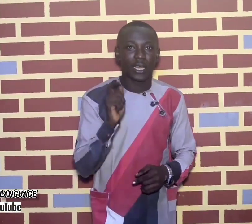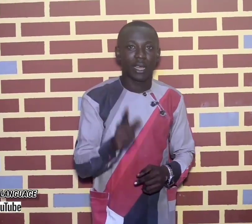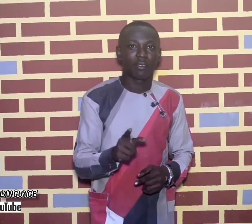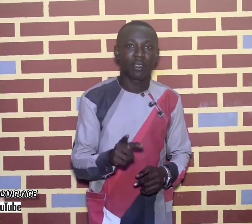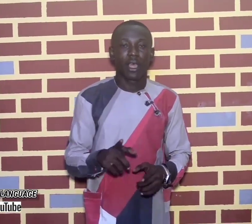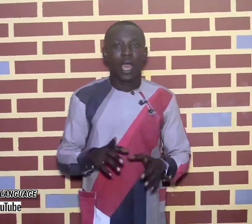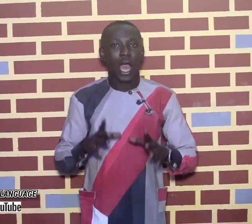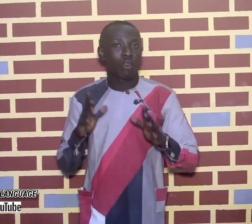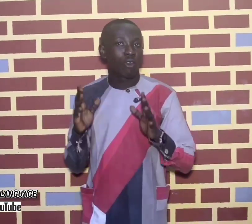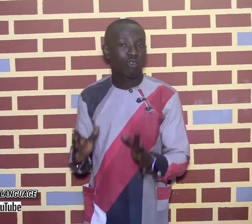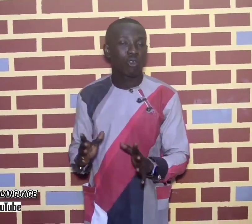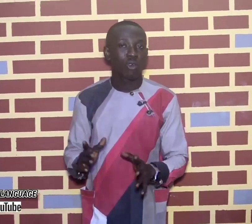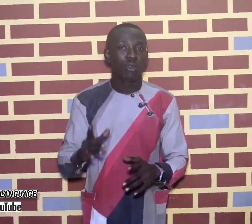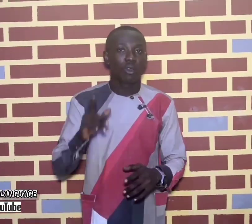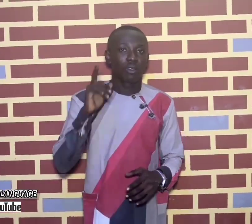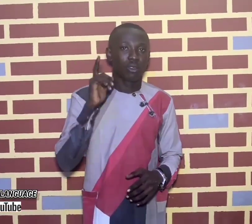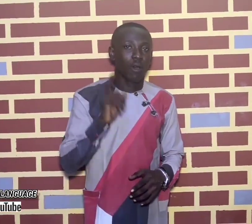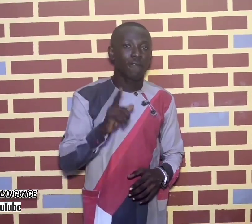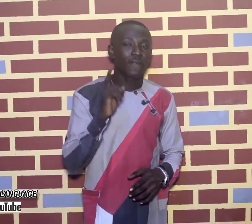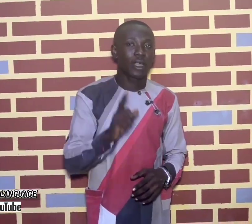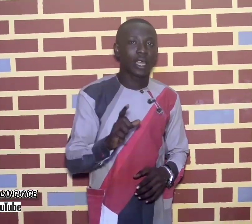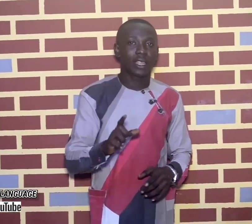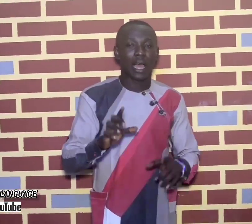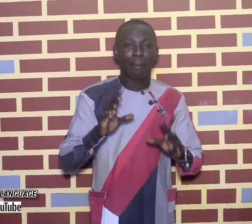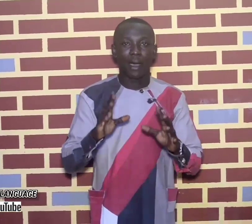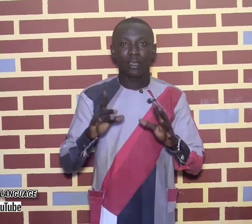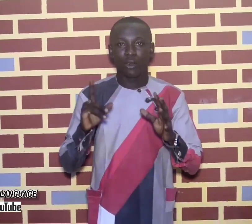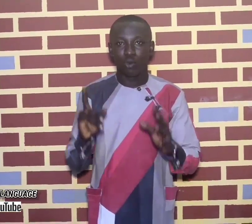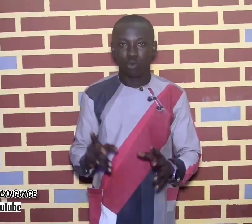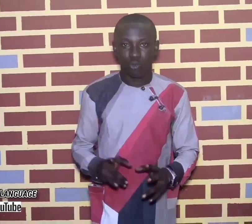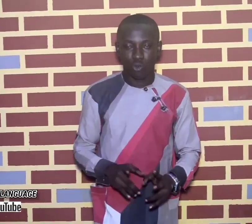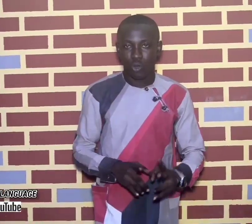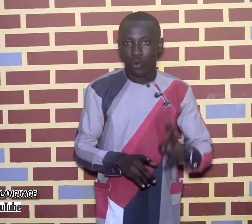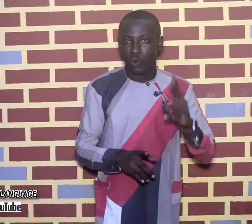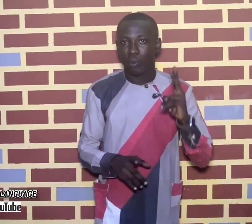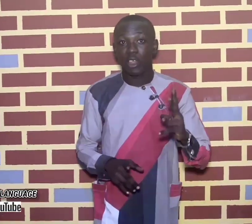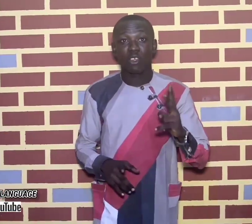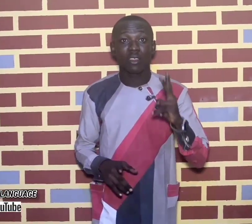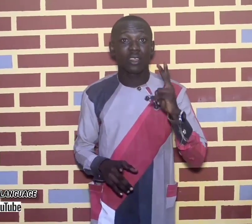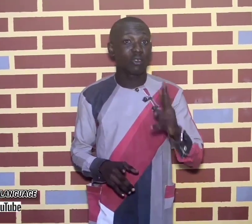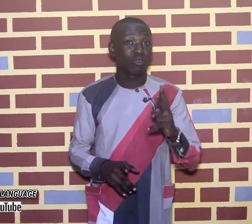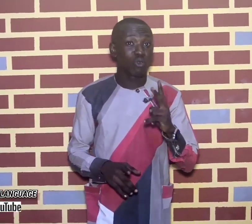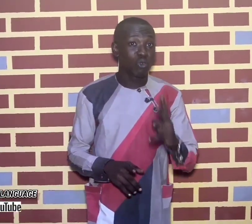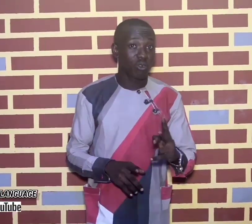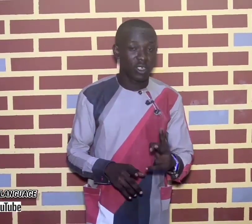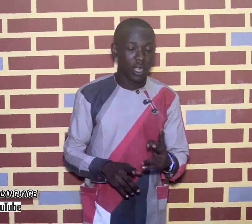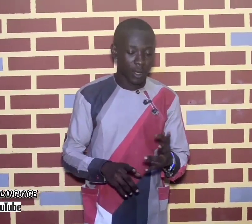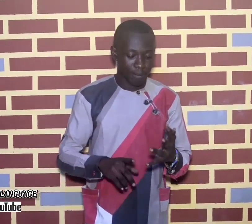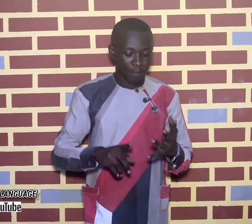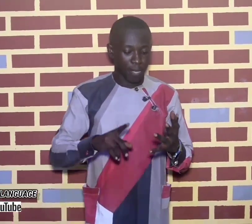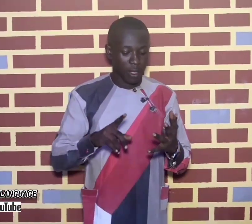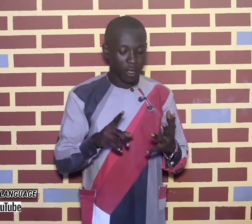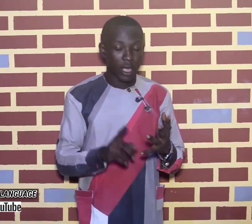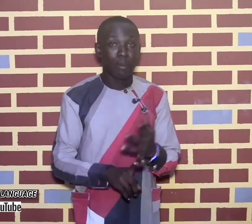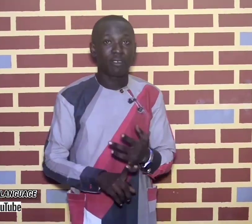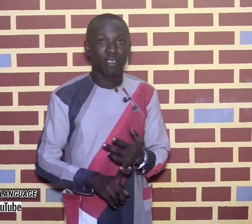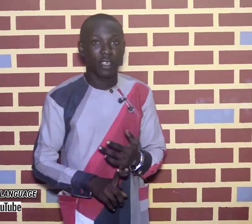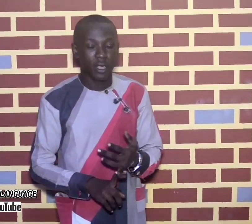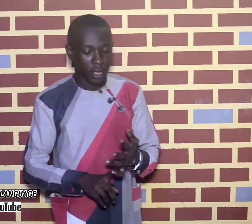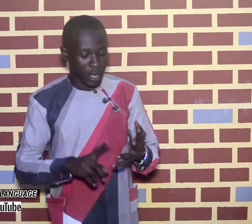that. And also, don't forget about the rules. We mentioned two rules here: ABC